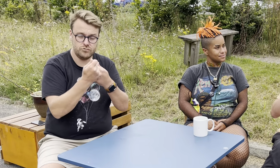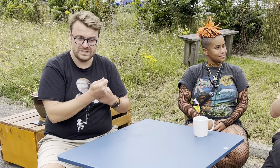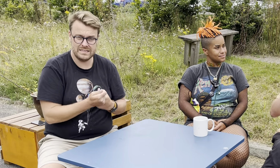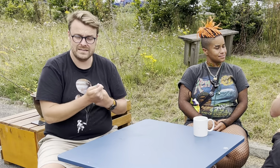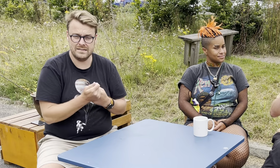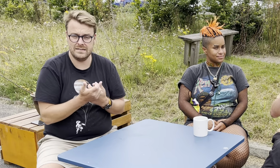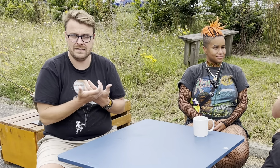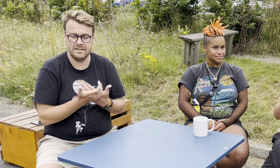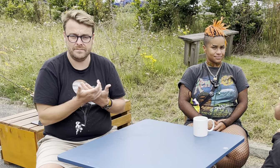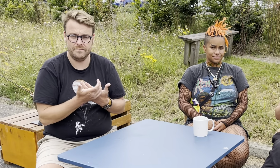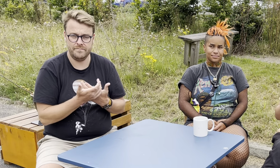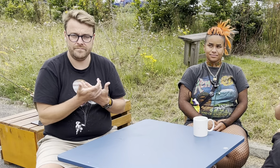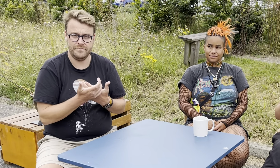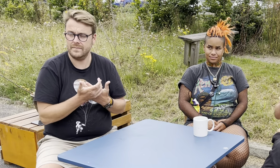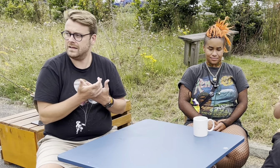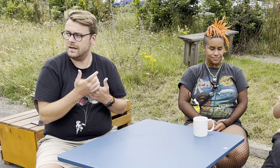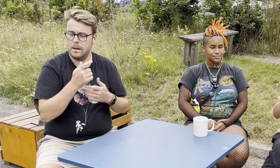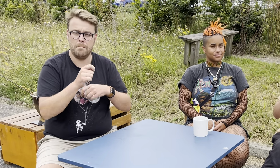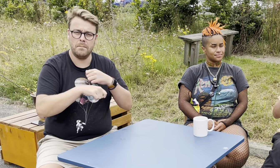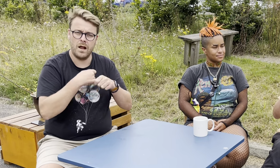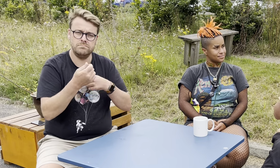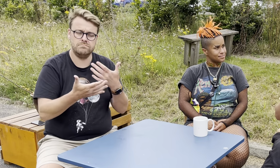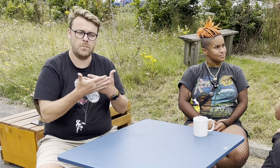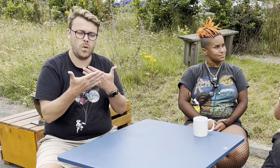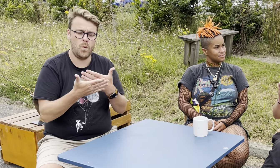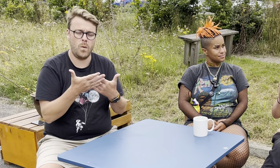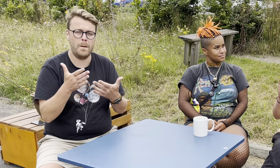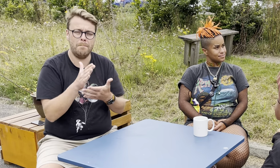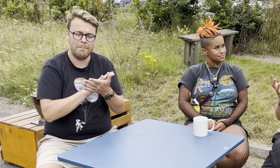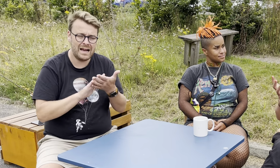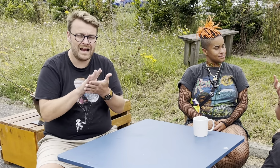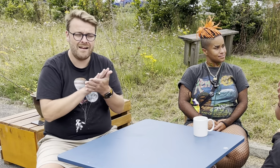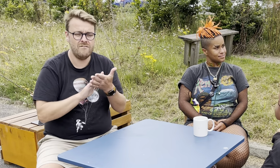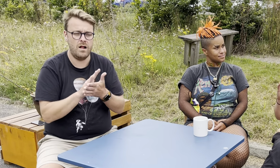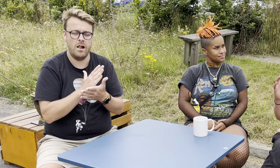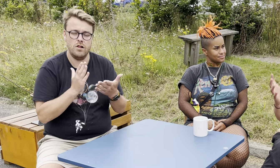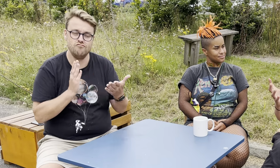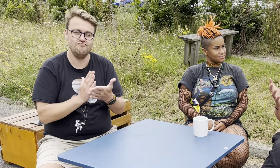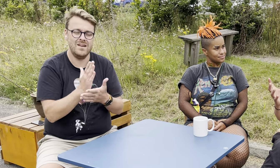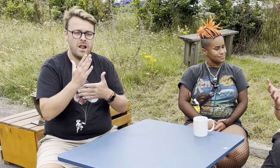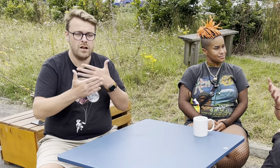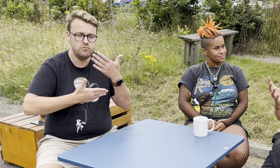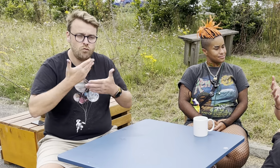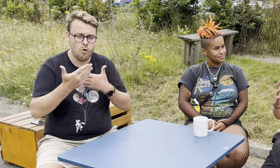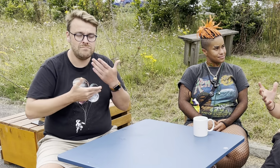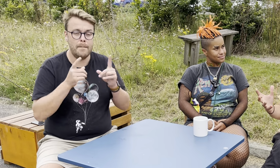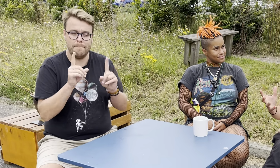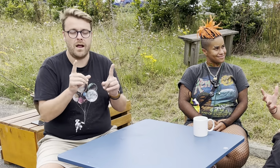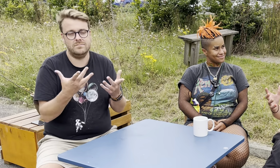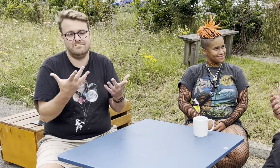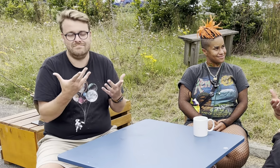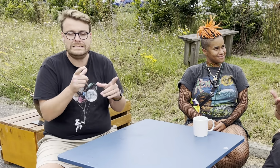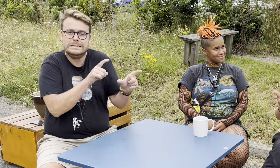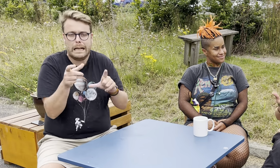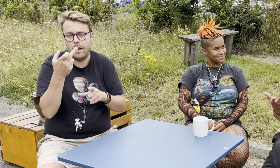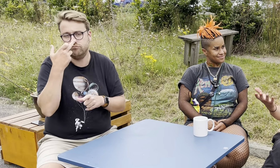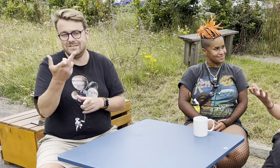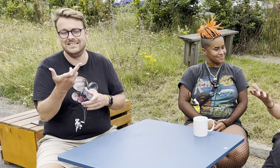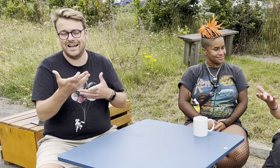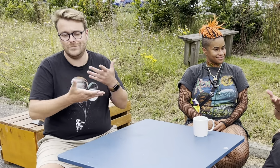like meaningful and real story, but still a pretend story, then how,